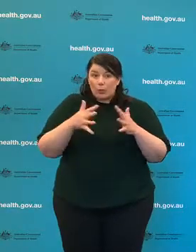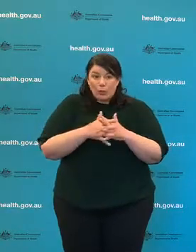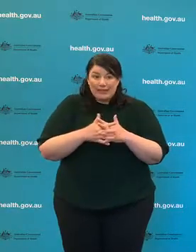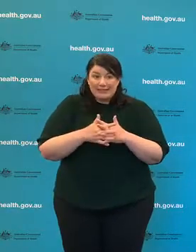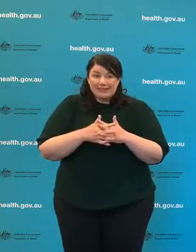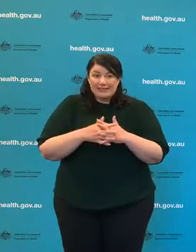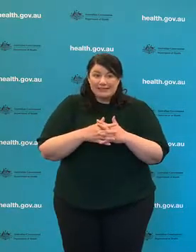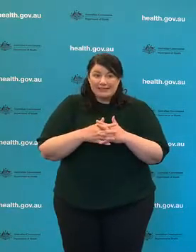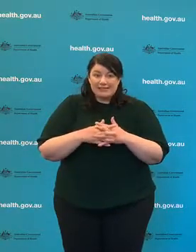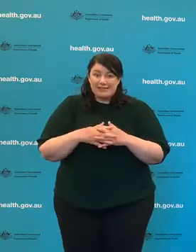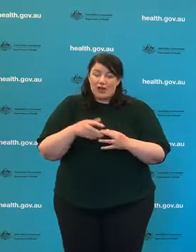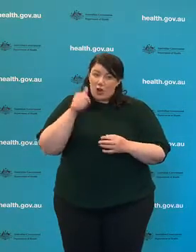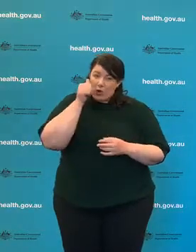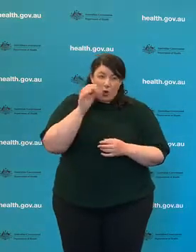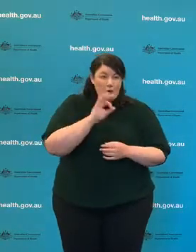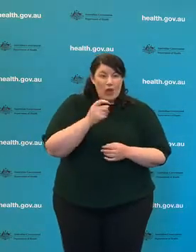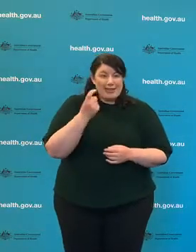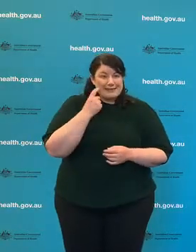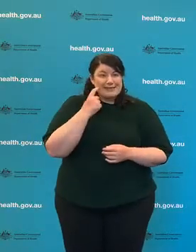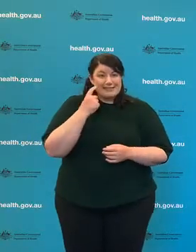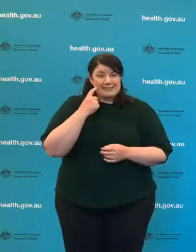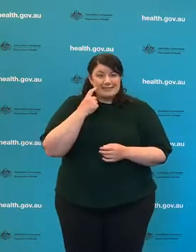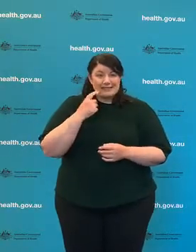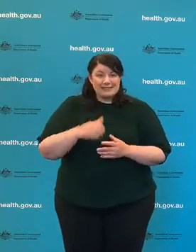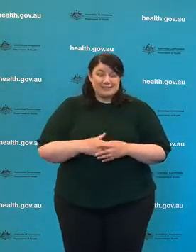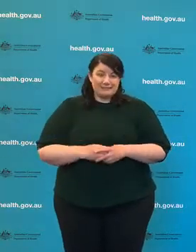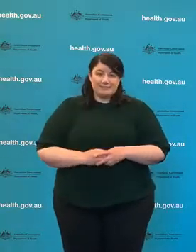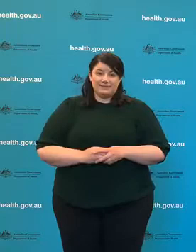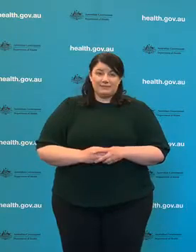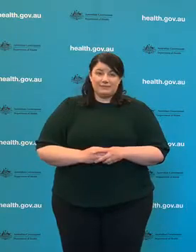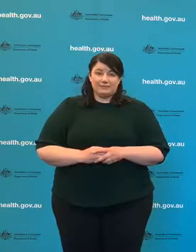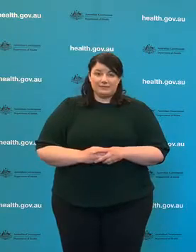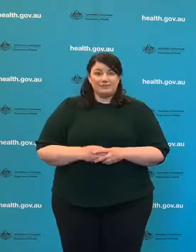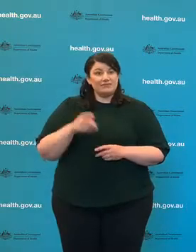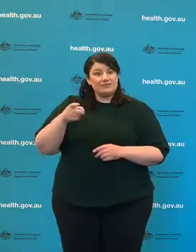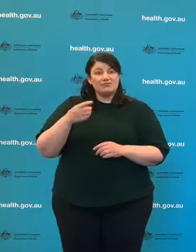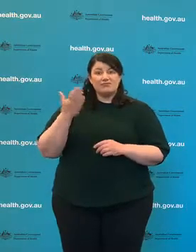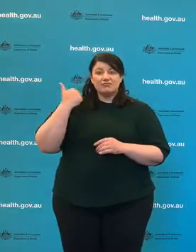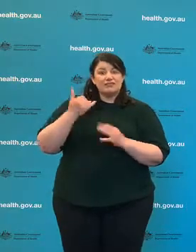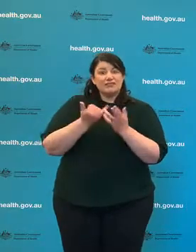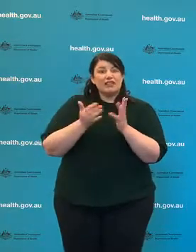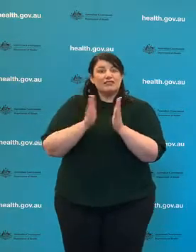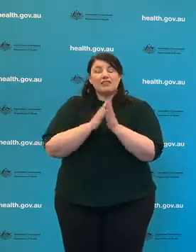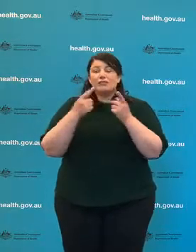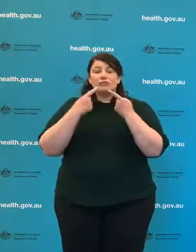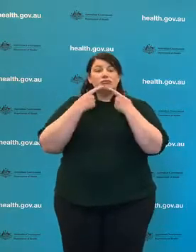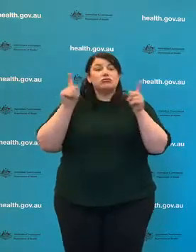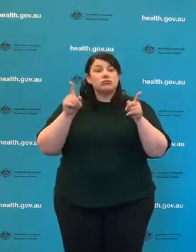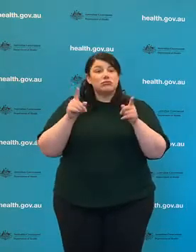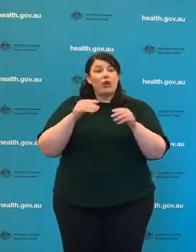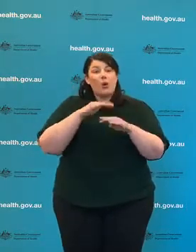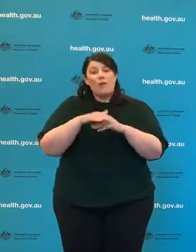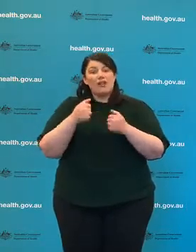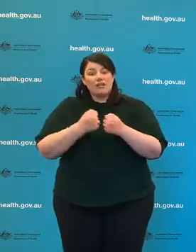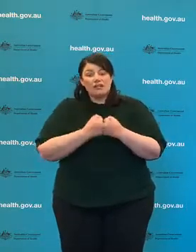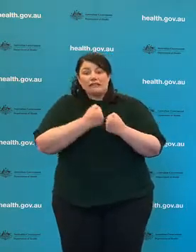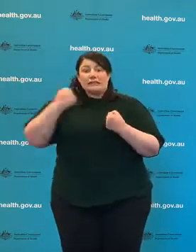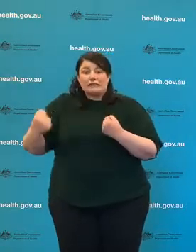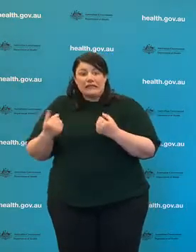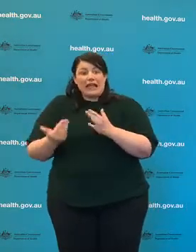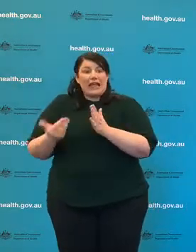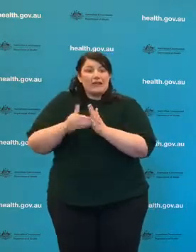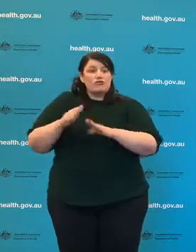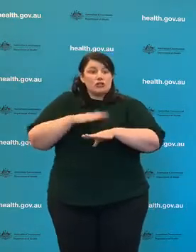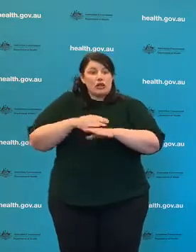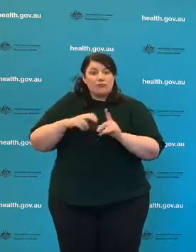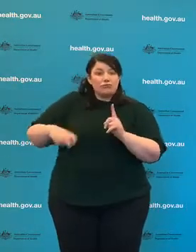wasn't easy hearing the extension of the restrictions on Sunday, but we can